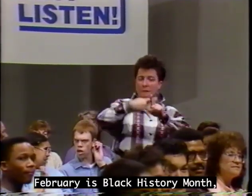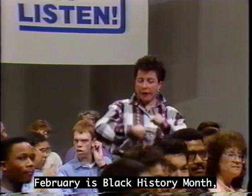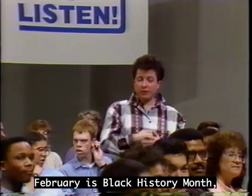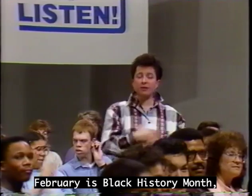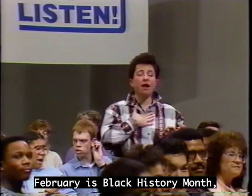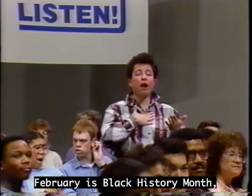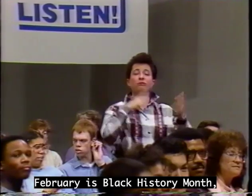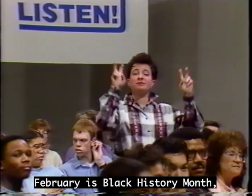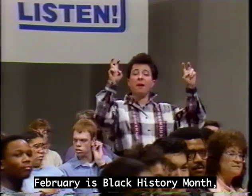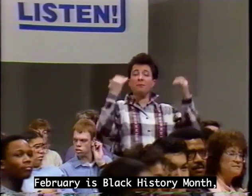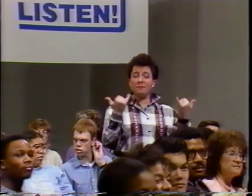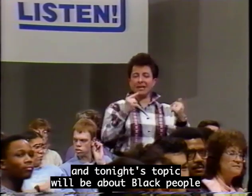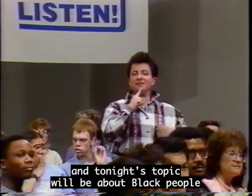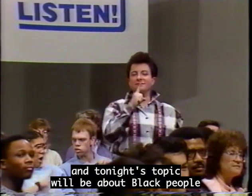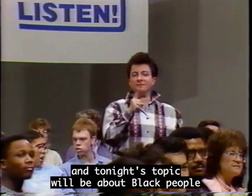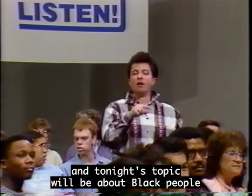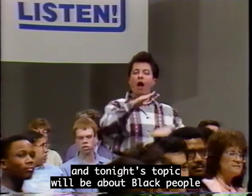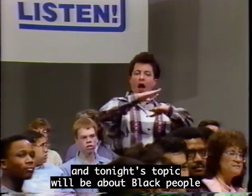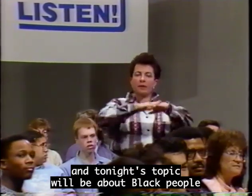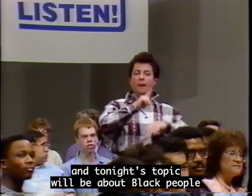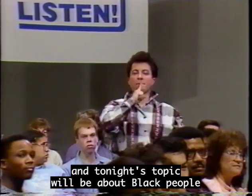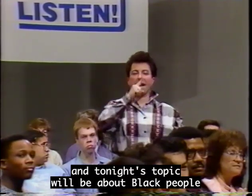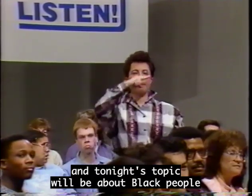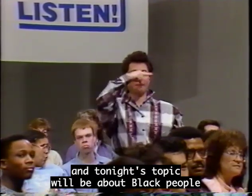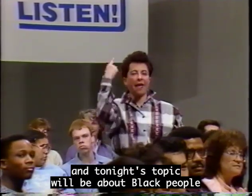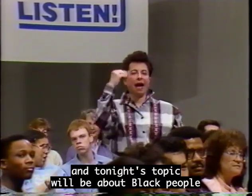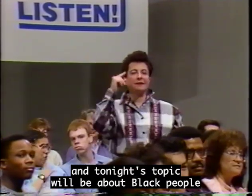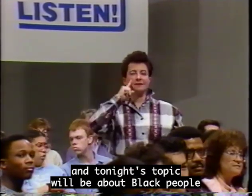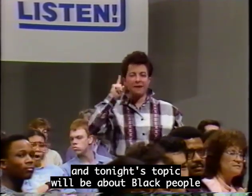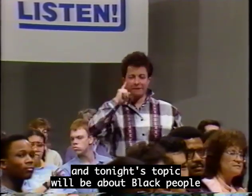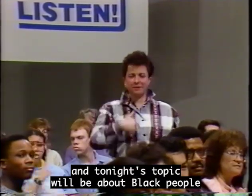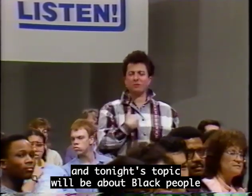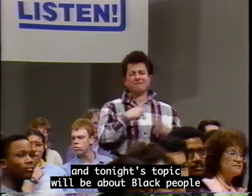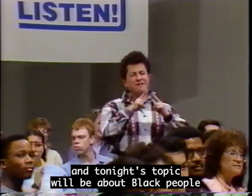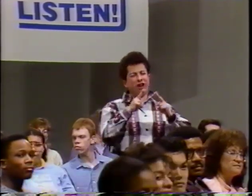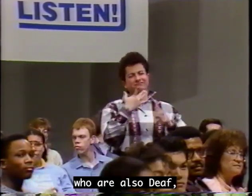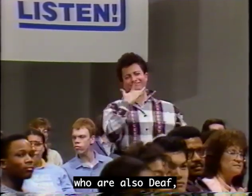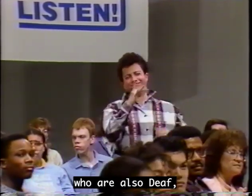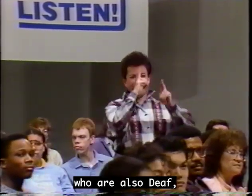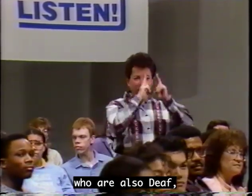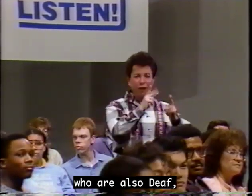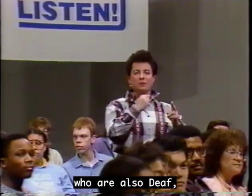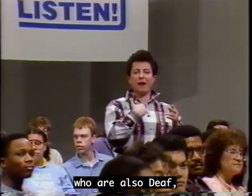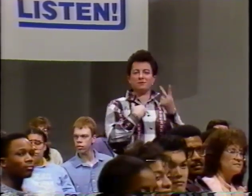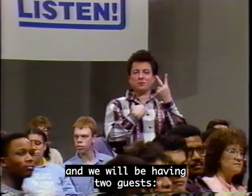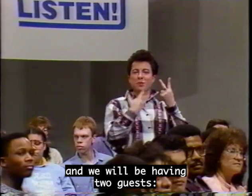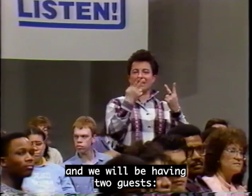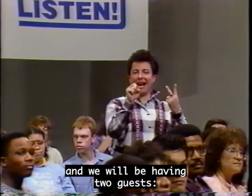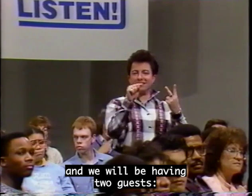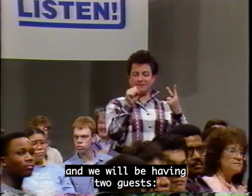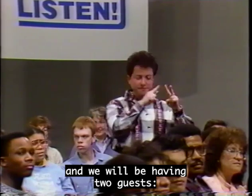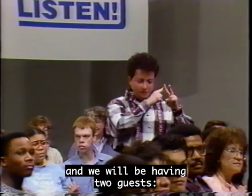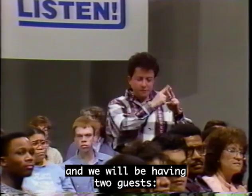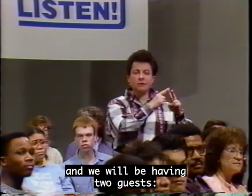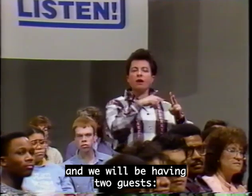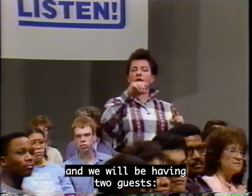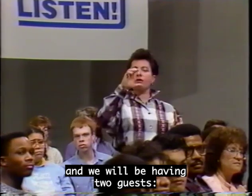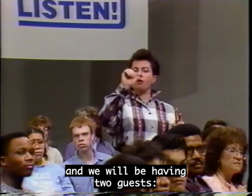February is Black History Month, and tonight's topic will be about black people who are also deaf, and we will be having two